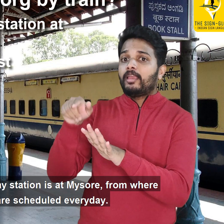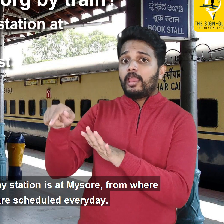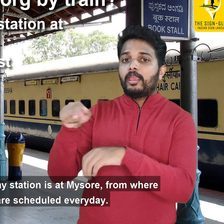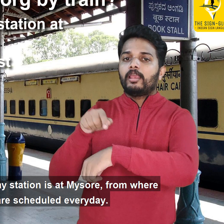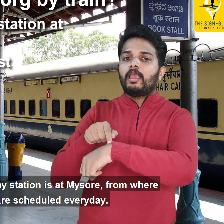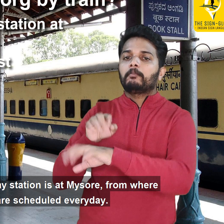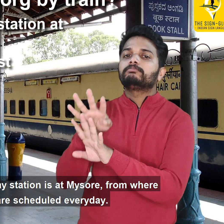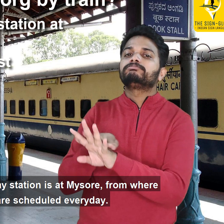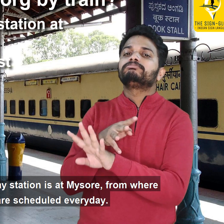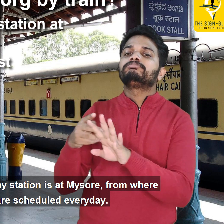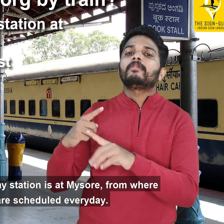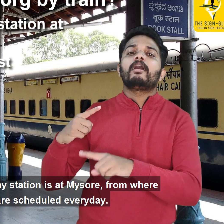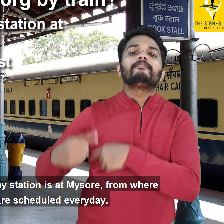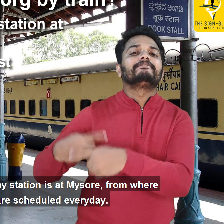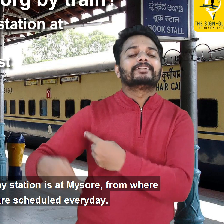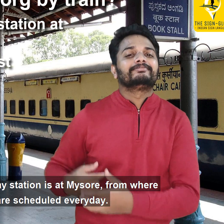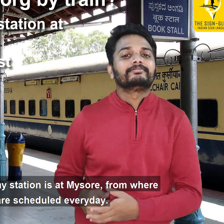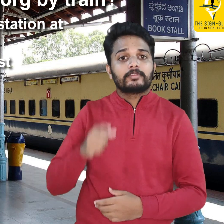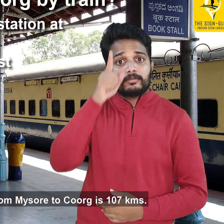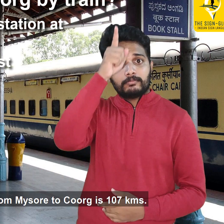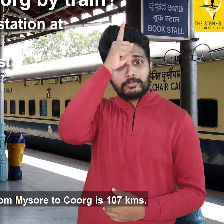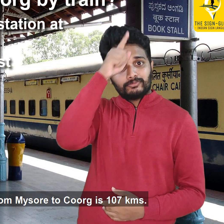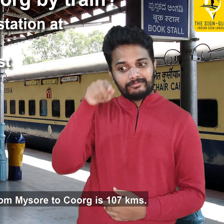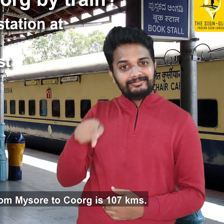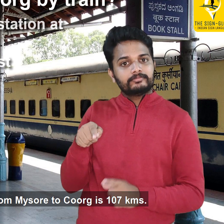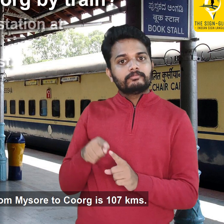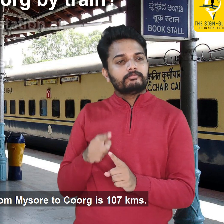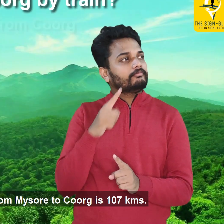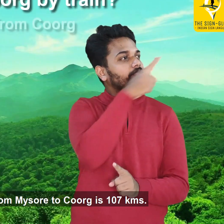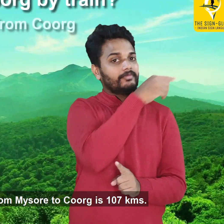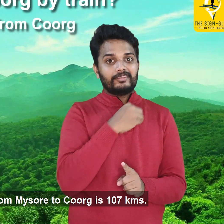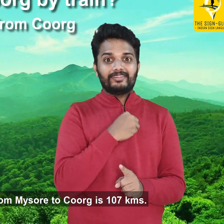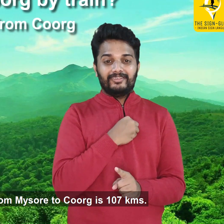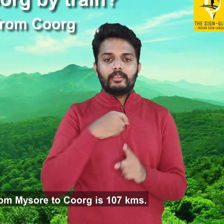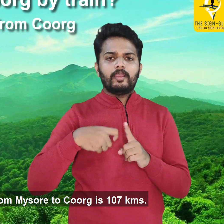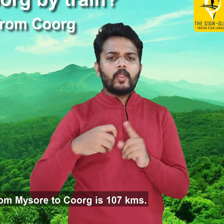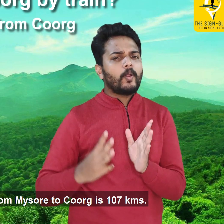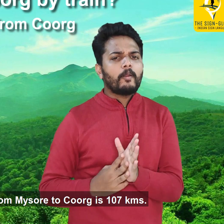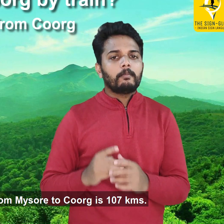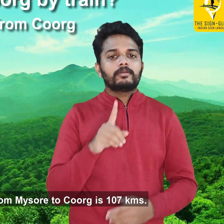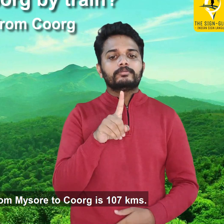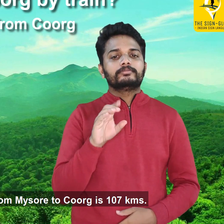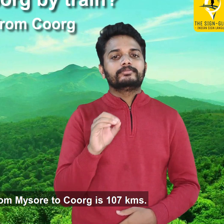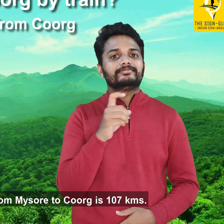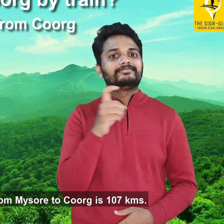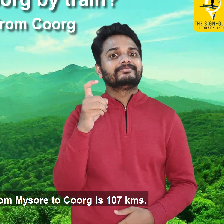Mysore, from where trains are scheduled every day. The distance from Mysore to Korg is 107